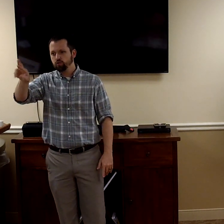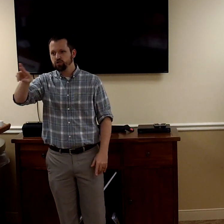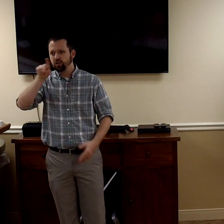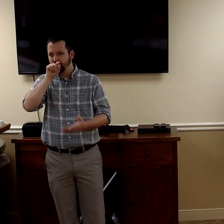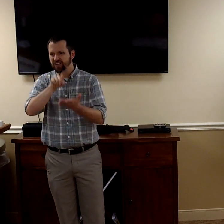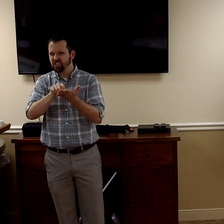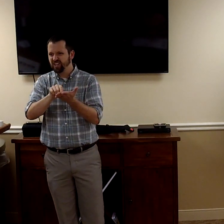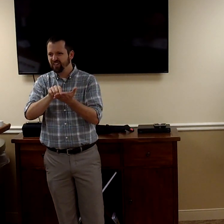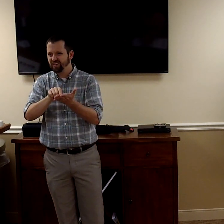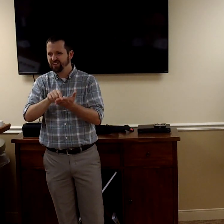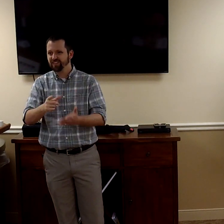Rooster. Chicken.